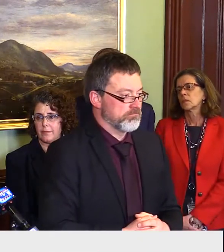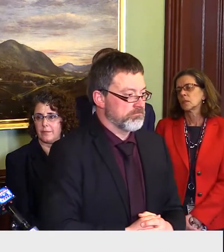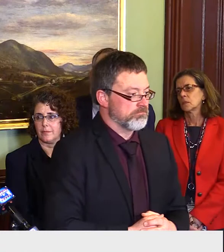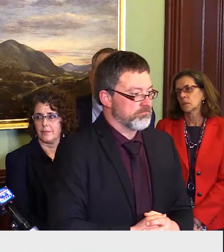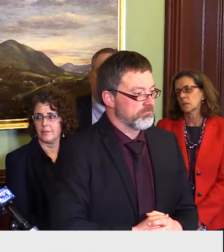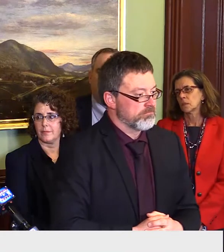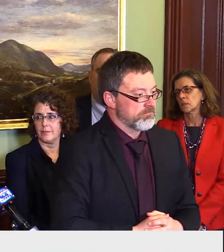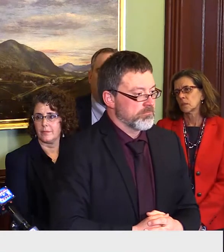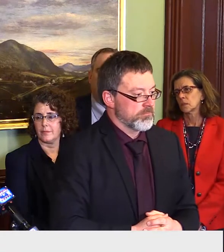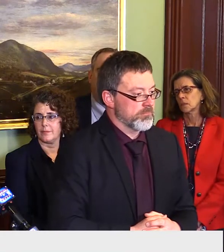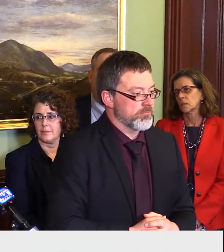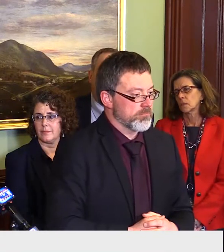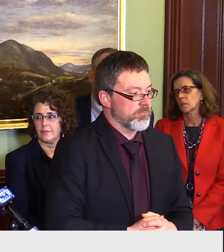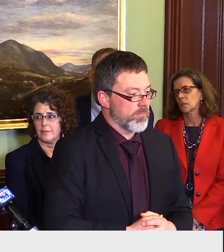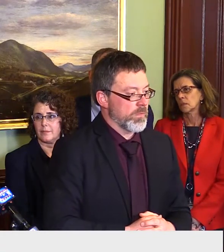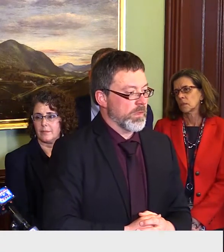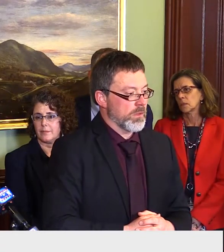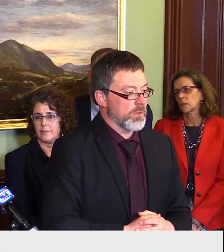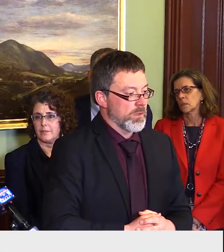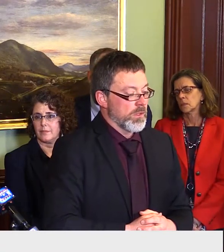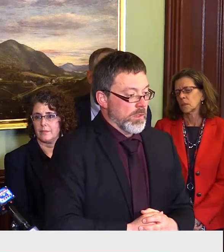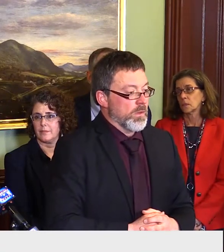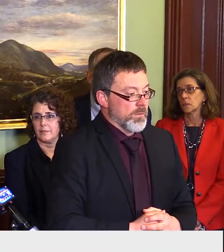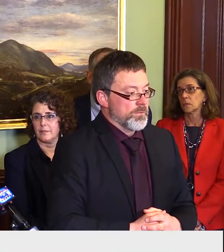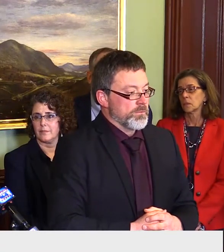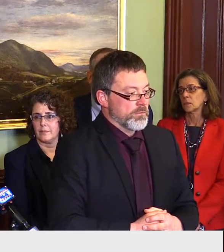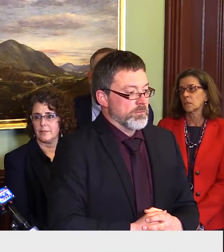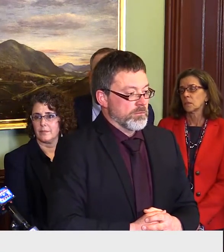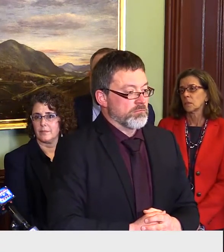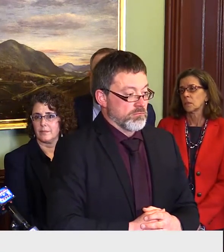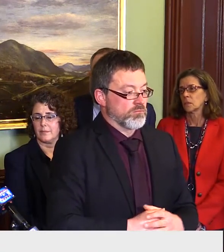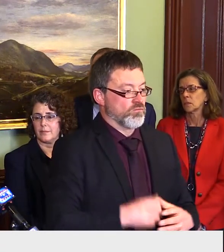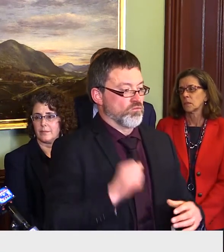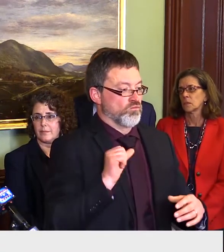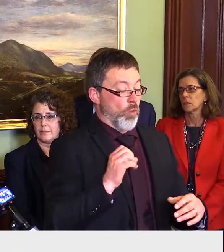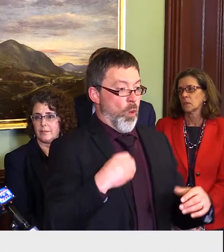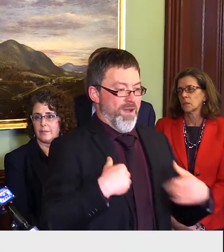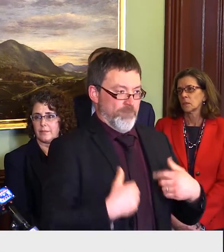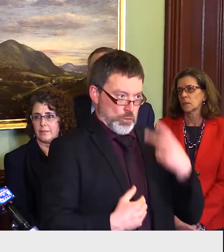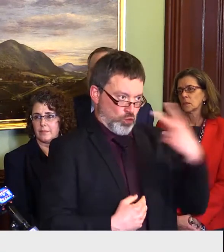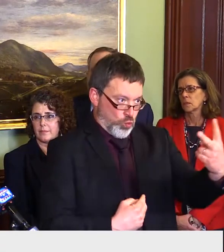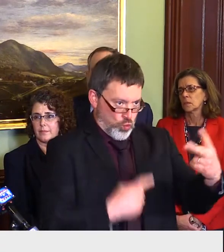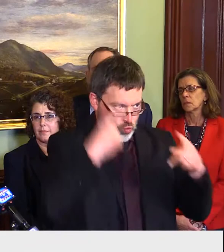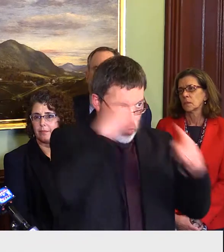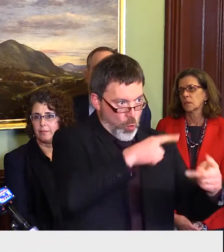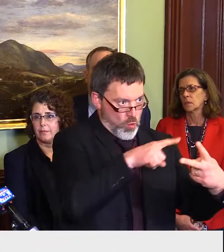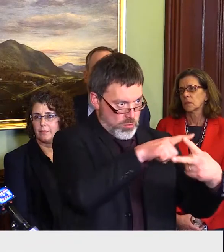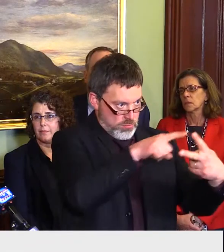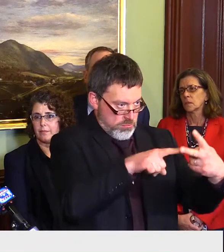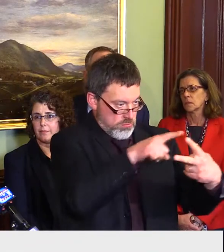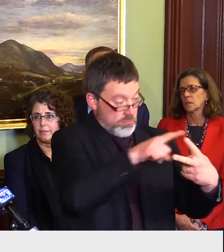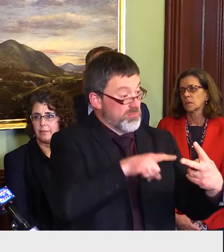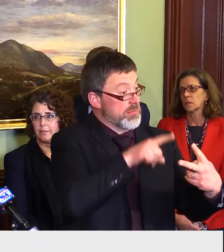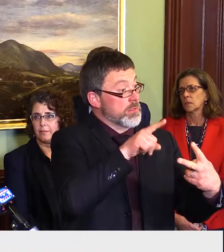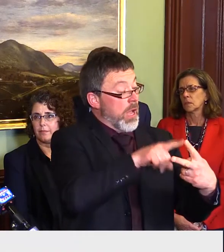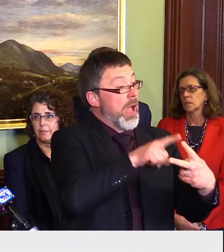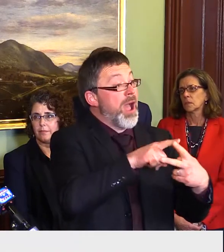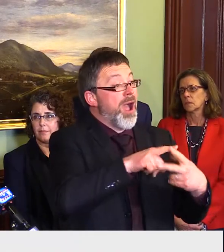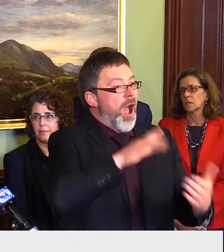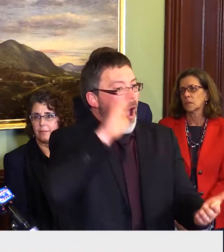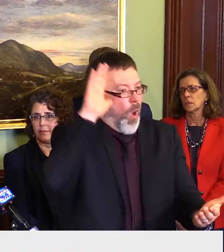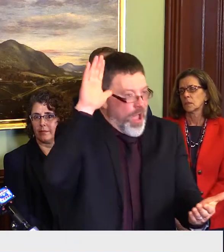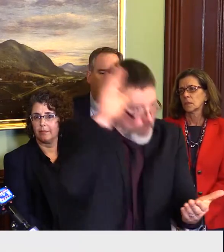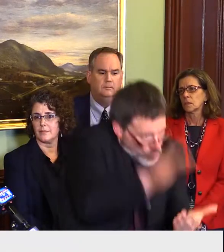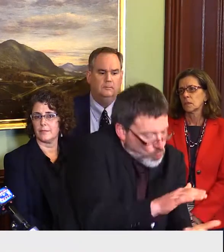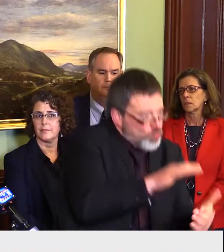becoming overwhelmed, so it can deliver the best possible care to those in need and still retain a robust